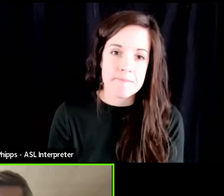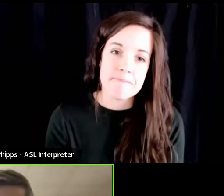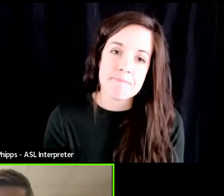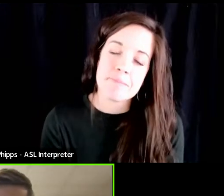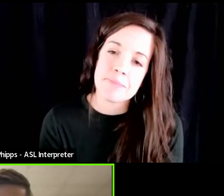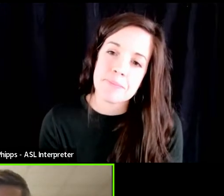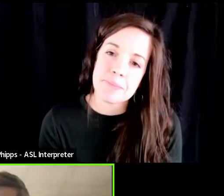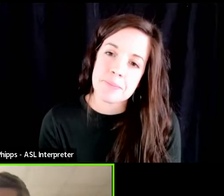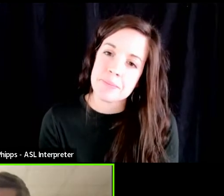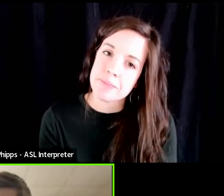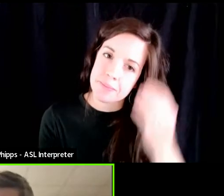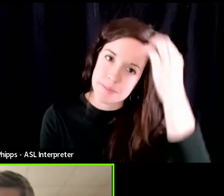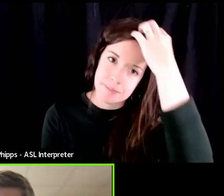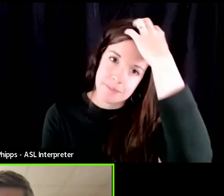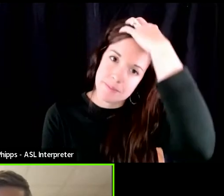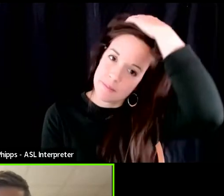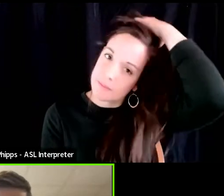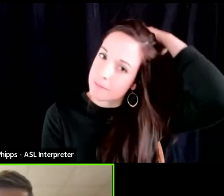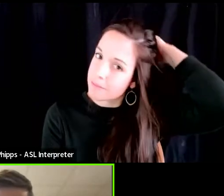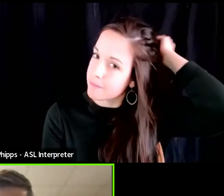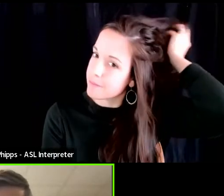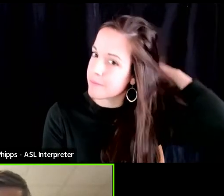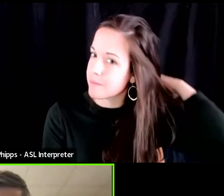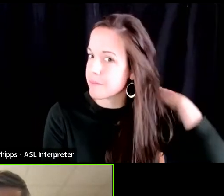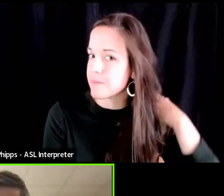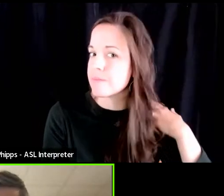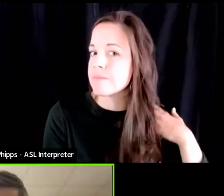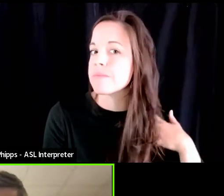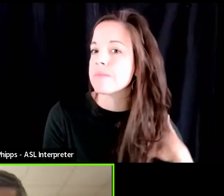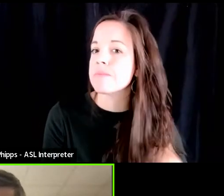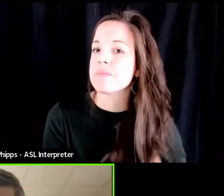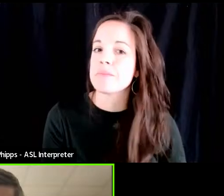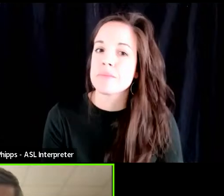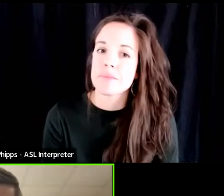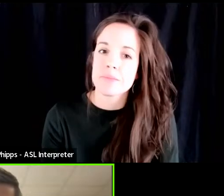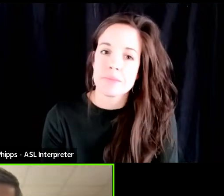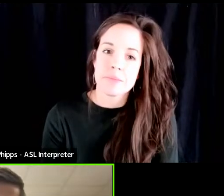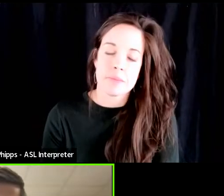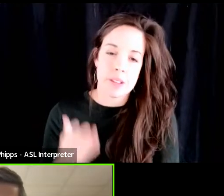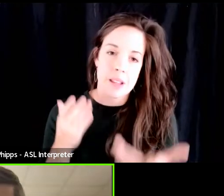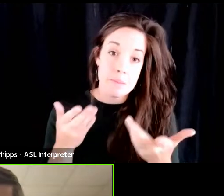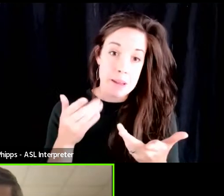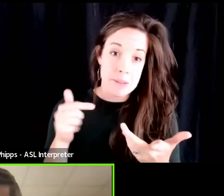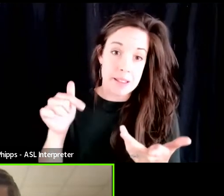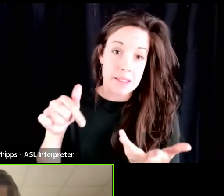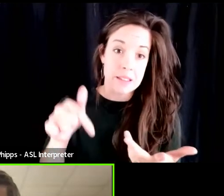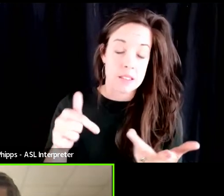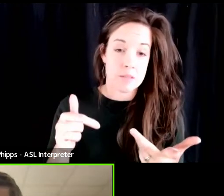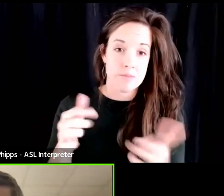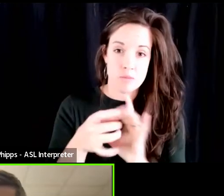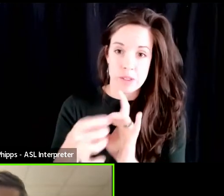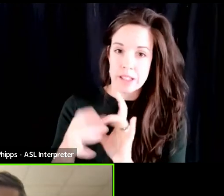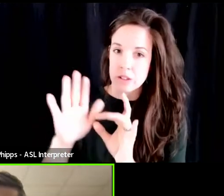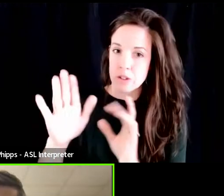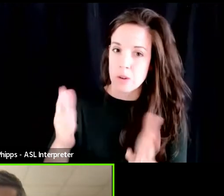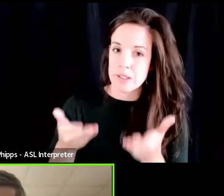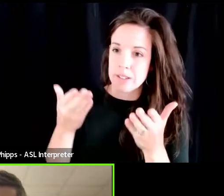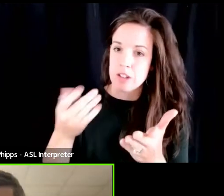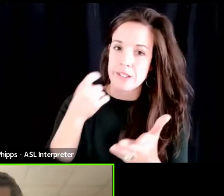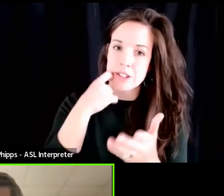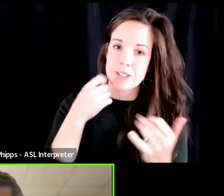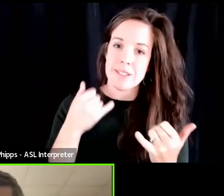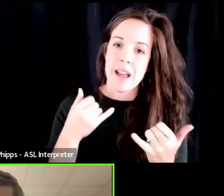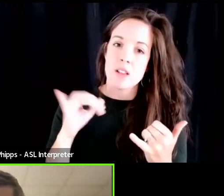We have a question from a staff member, and maybe this is particularly pertinent to your suggestion just now that Jordan